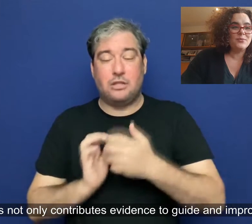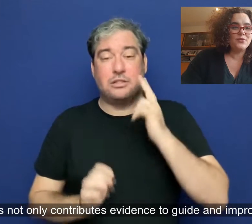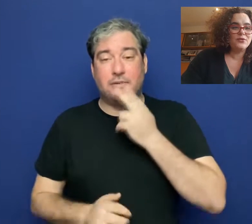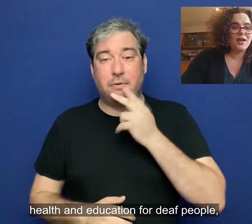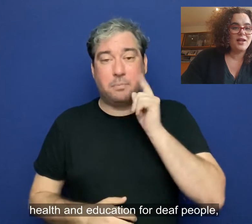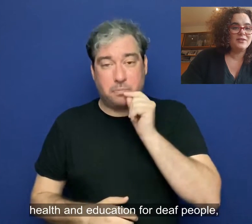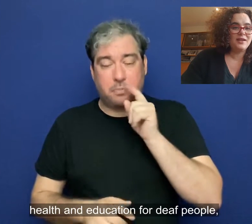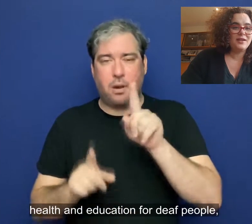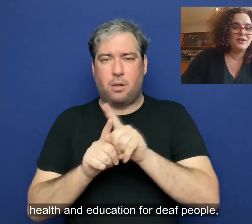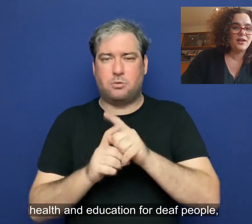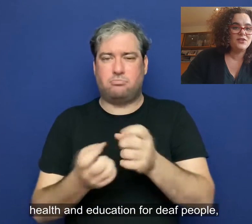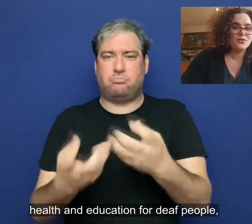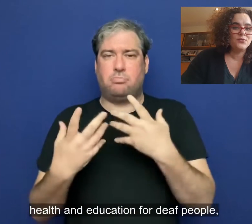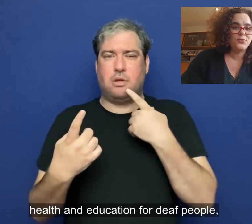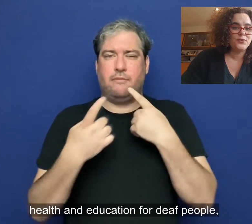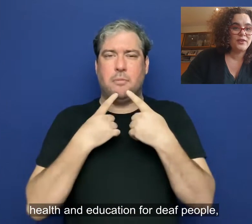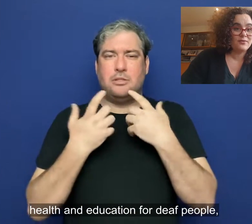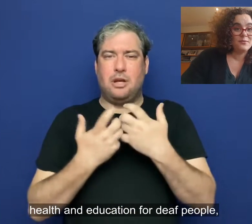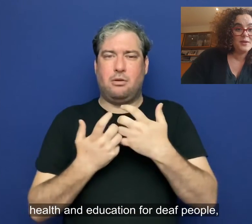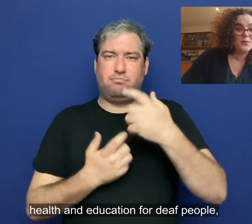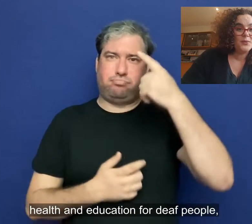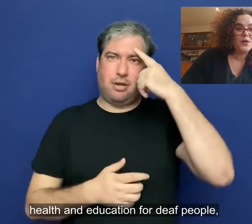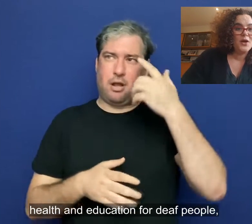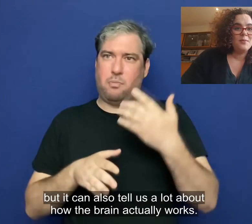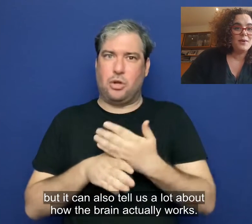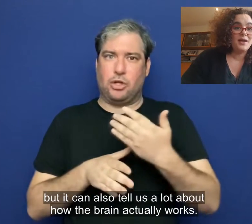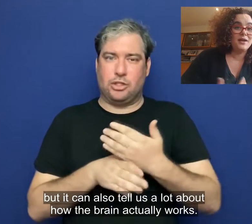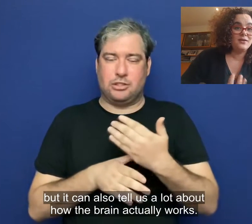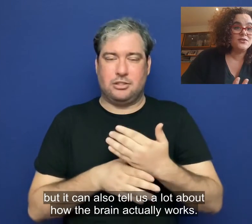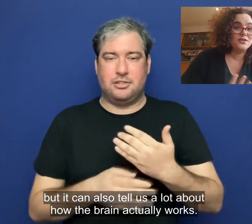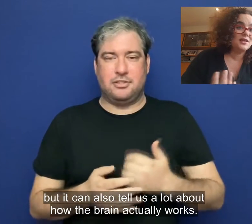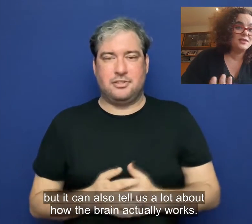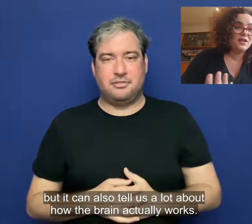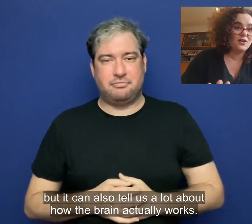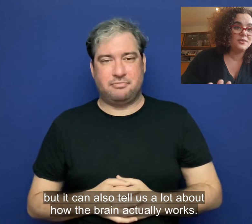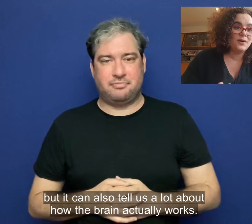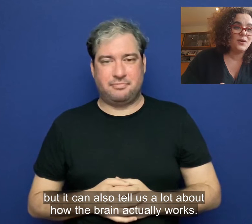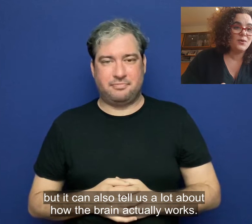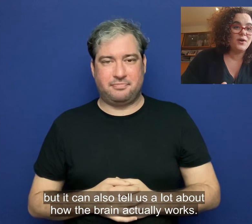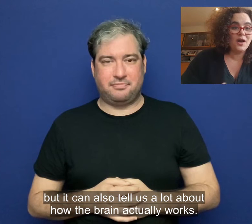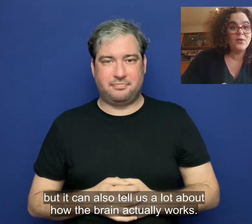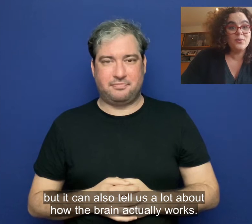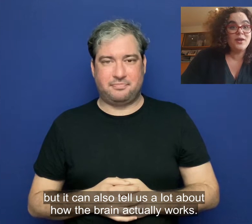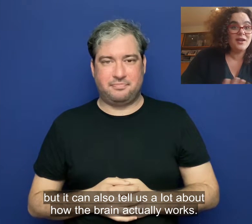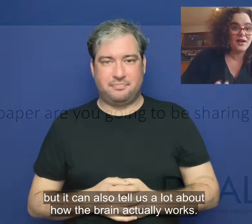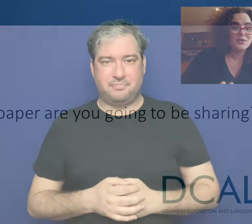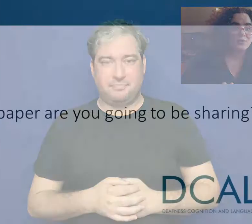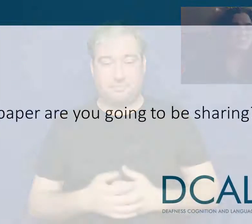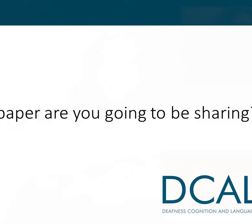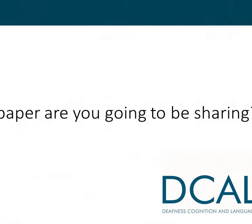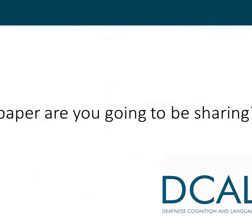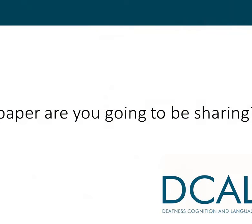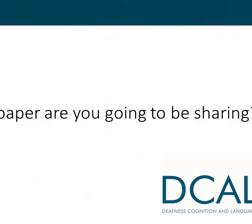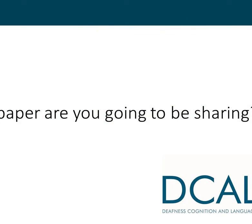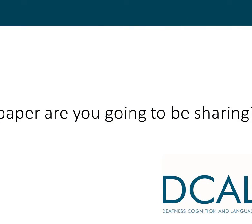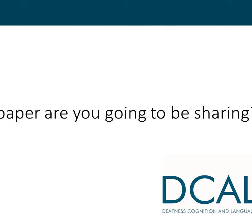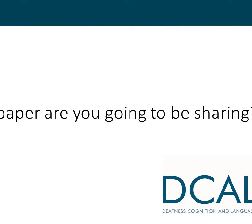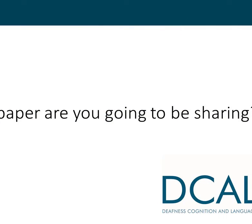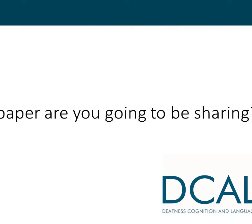guide and improve health and education for deaf people, but it can also tell us a lot about how the brain actually